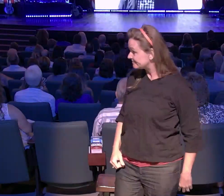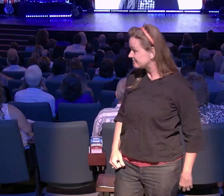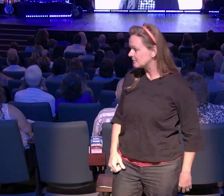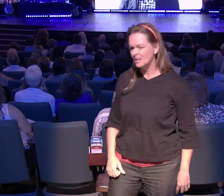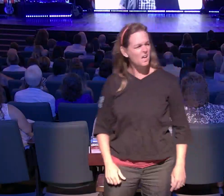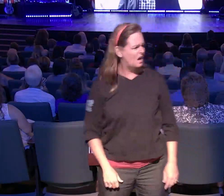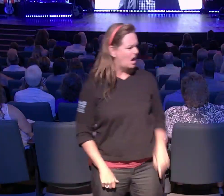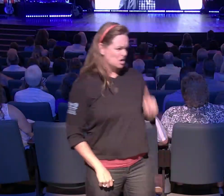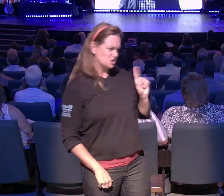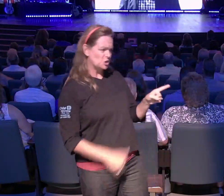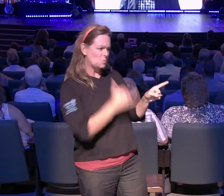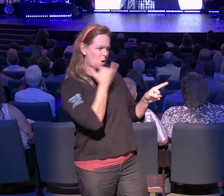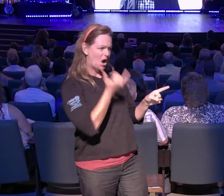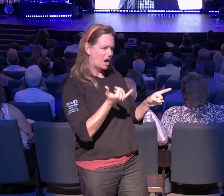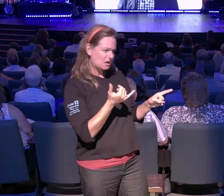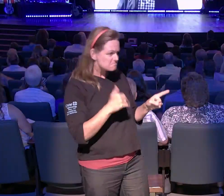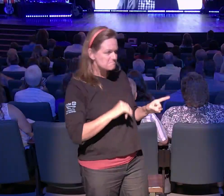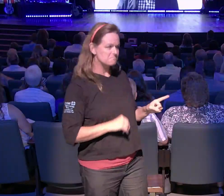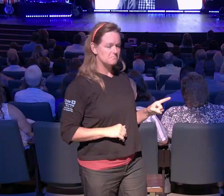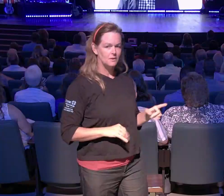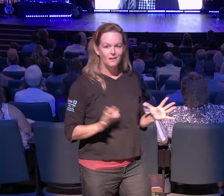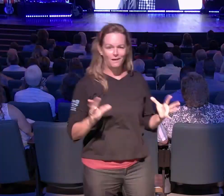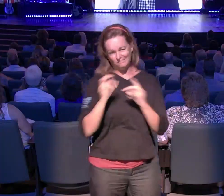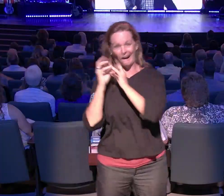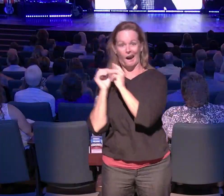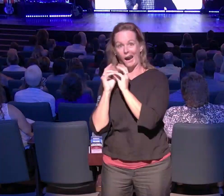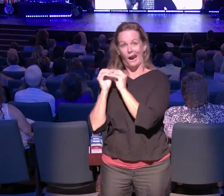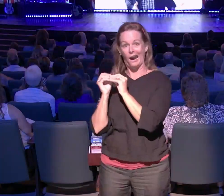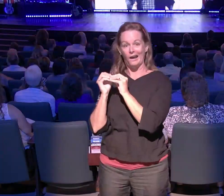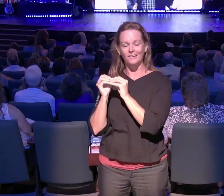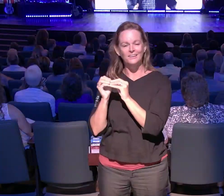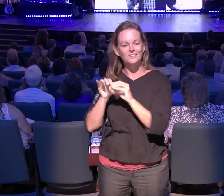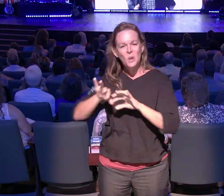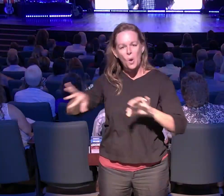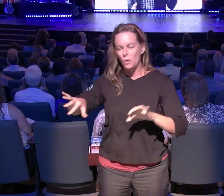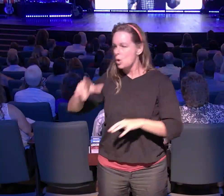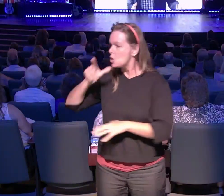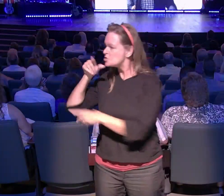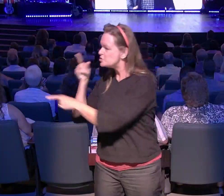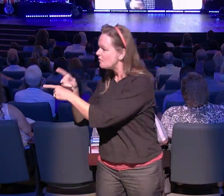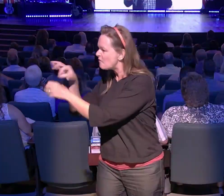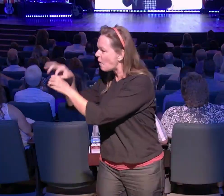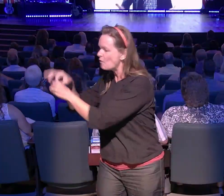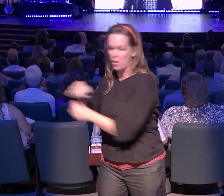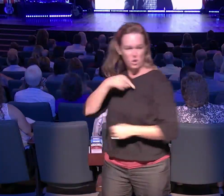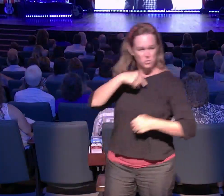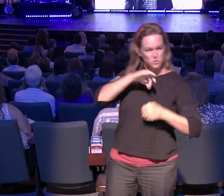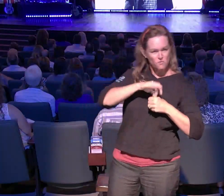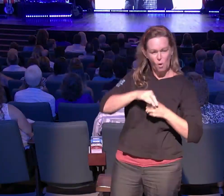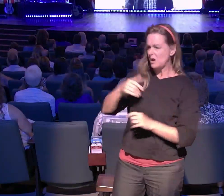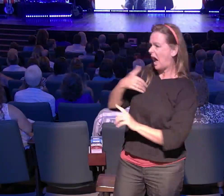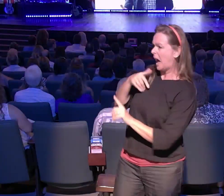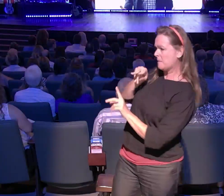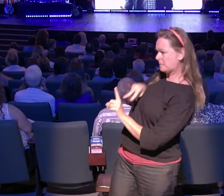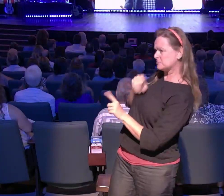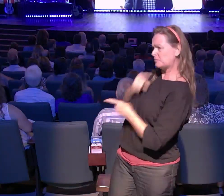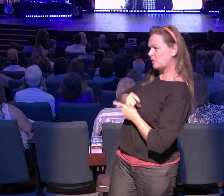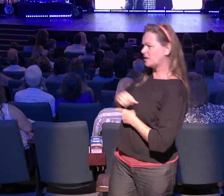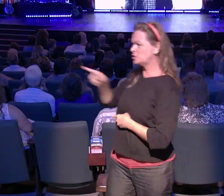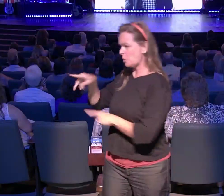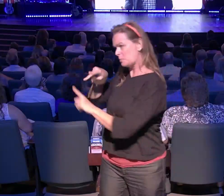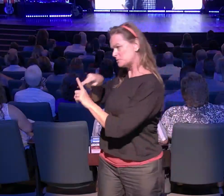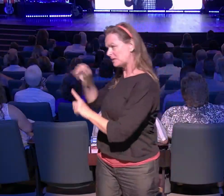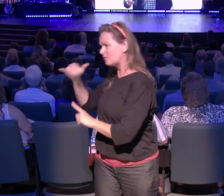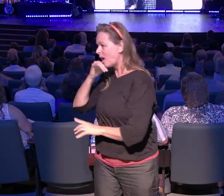right. You know, they voted for the wrong person, we voted for the right person. Their perspective on one issue is wrong and our perspective is right. And listen, if you take